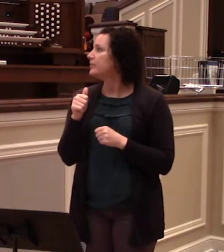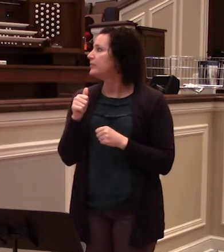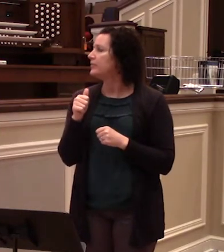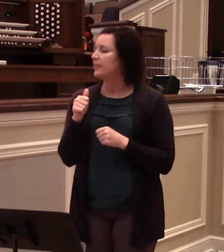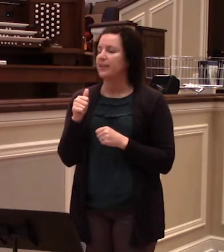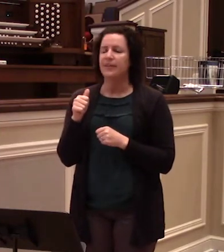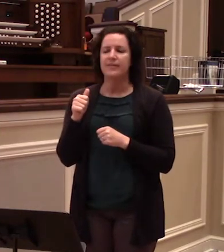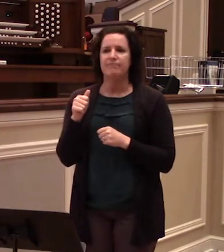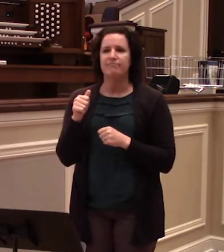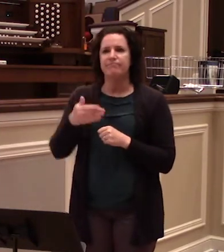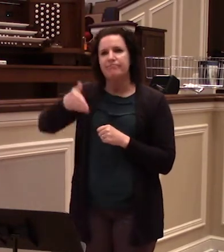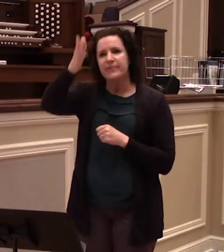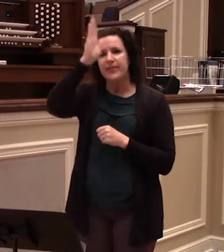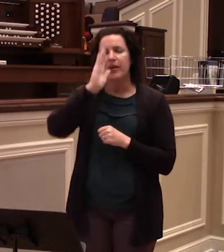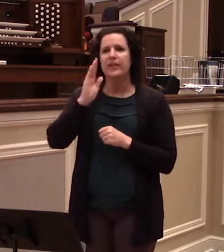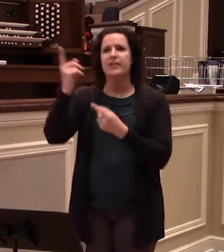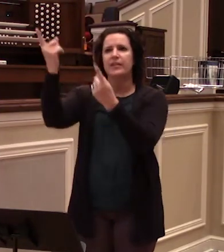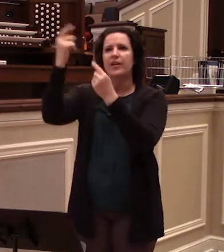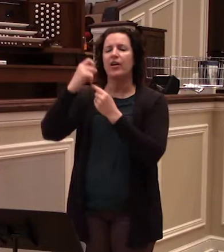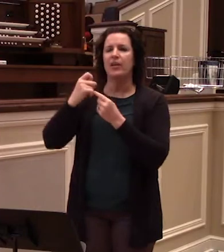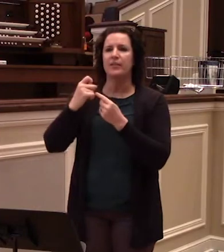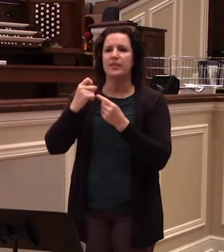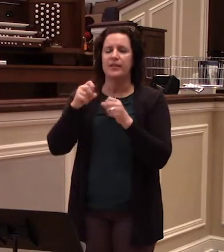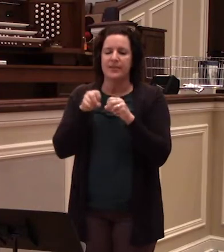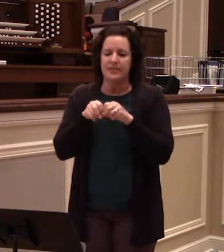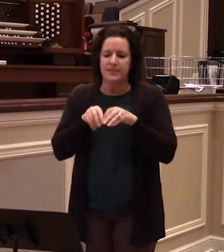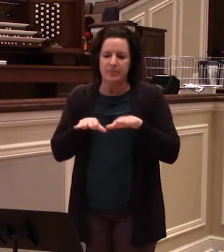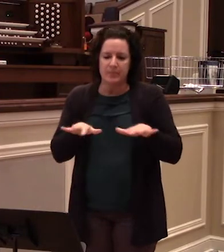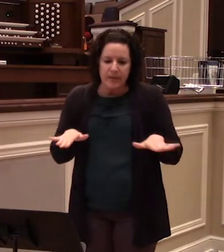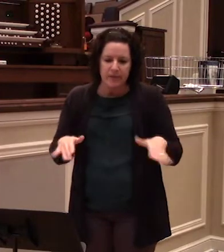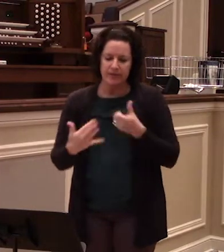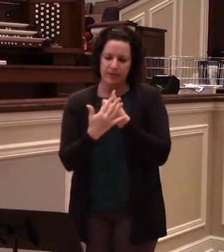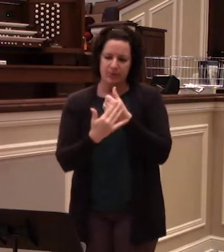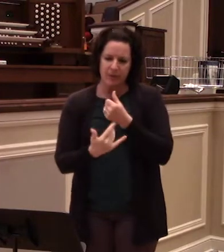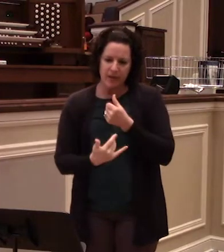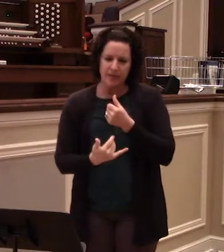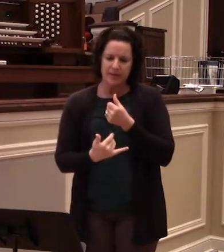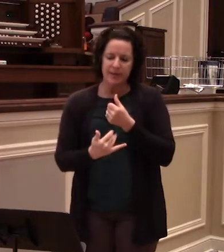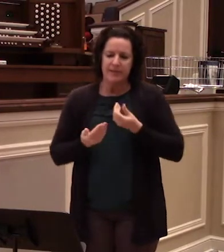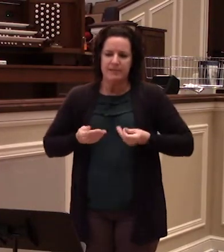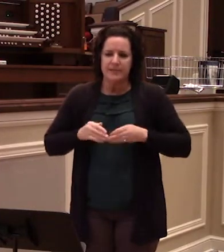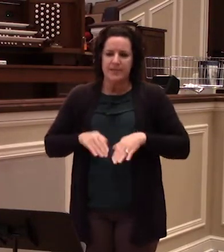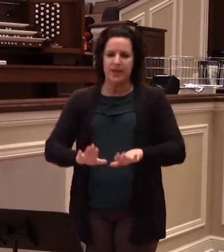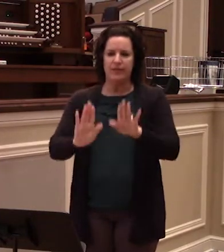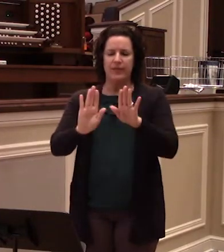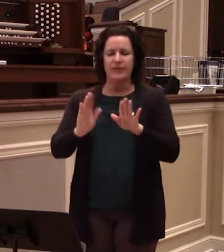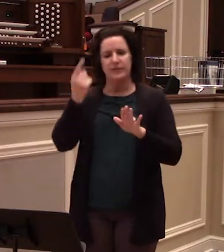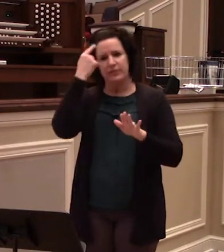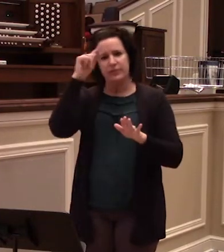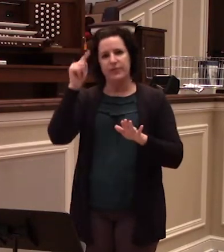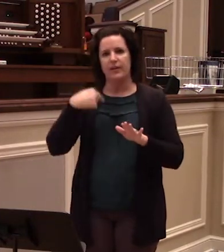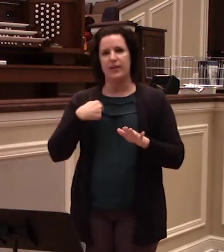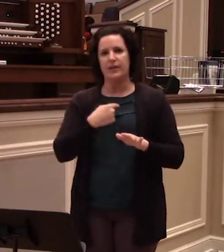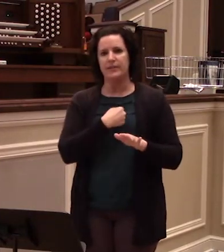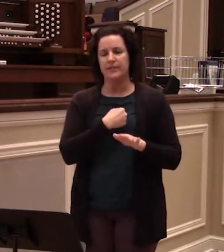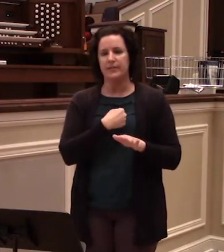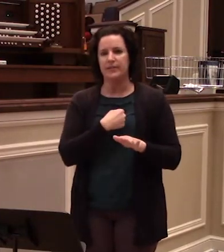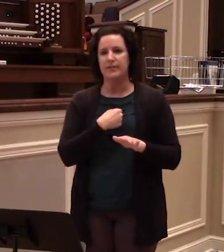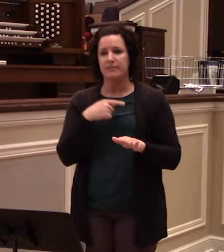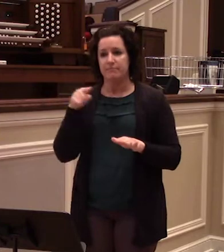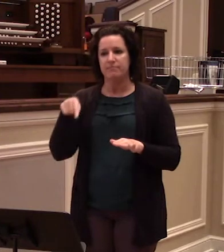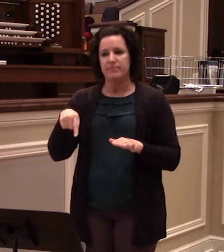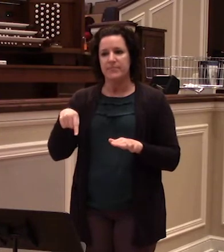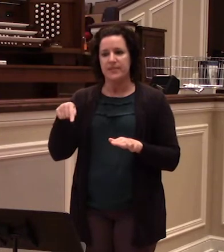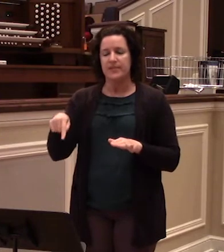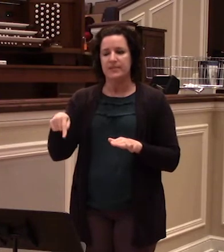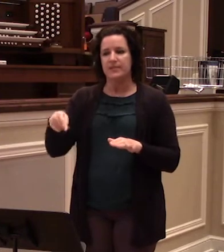pours himself out. The one true God, the God of Israel, who is also a God with a passion for the nations, is the God who